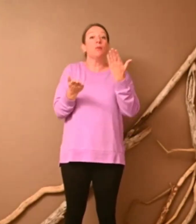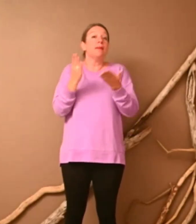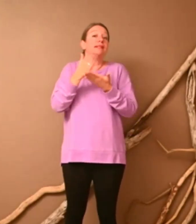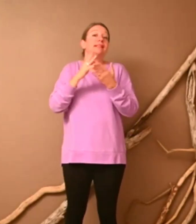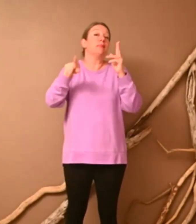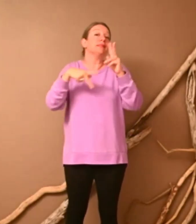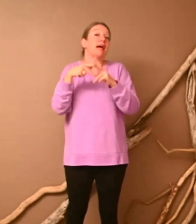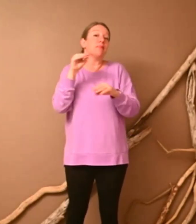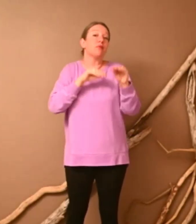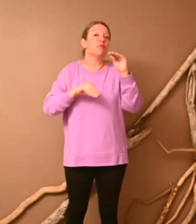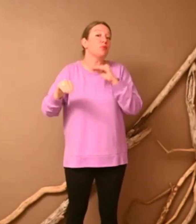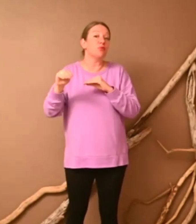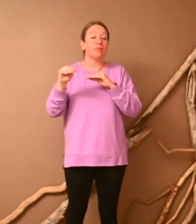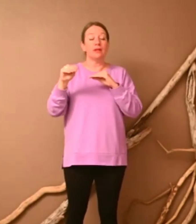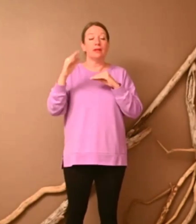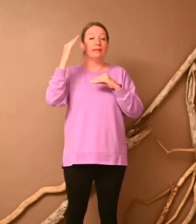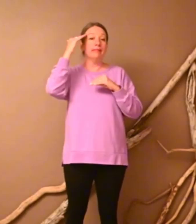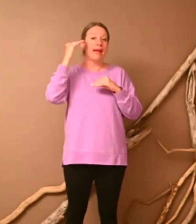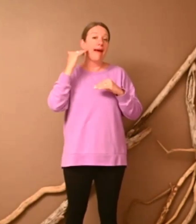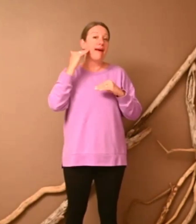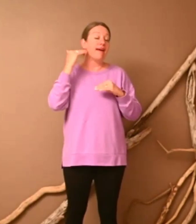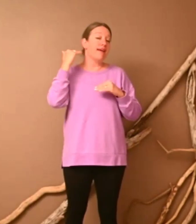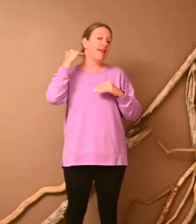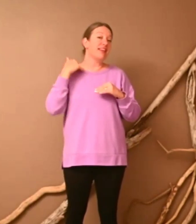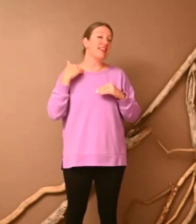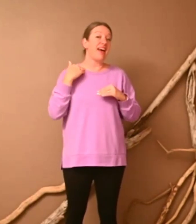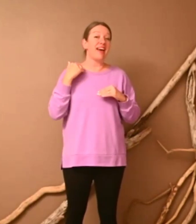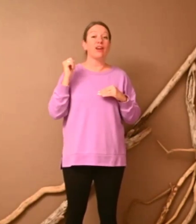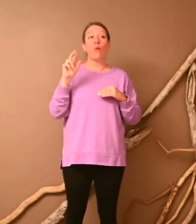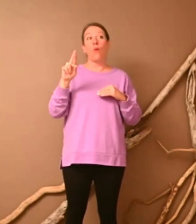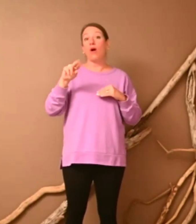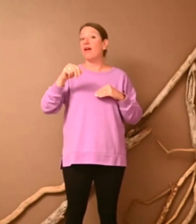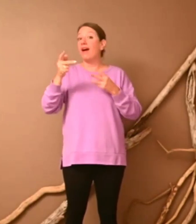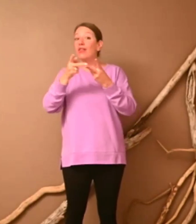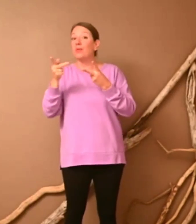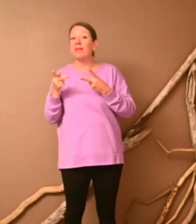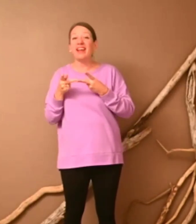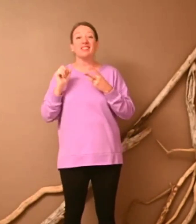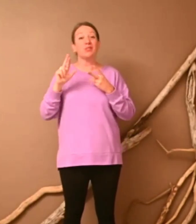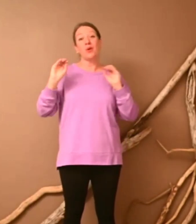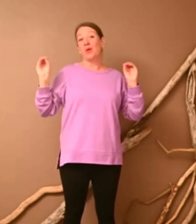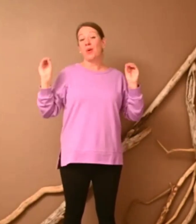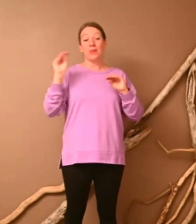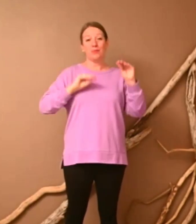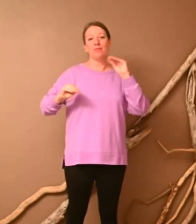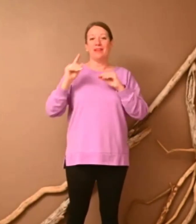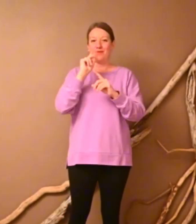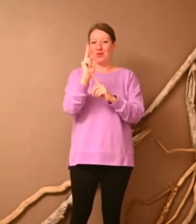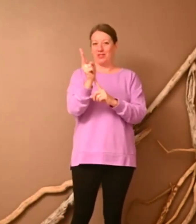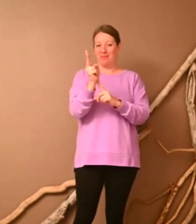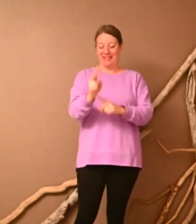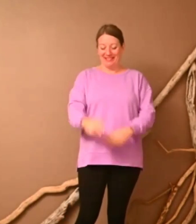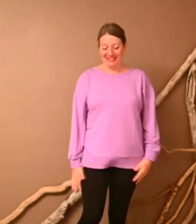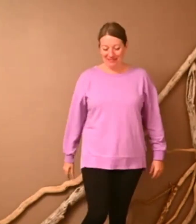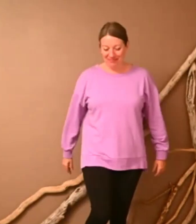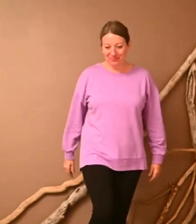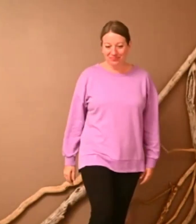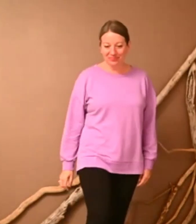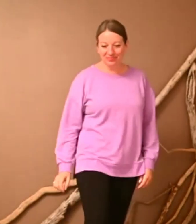will set the timer app for 2 minutes, maybe some sort of head and neck movement here, or